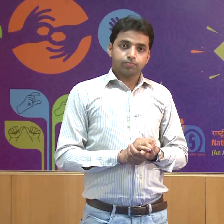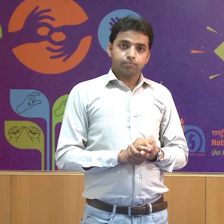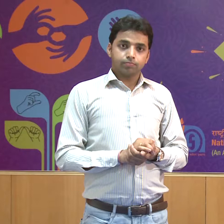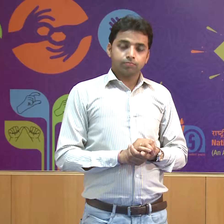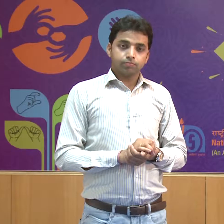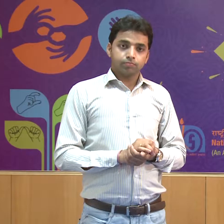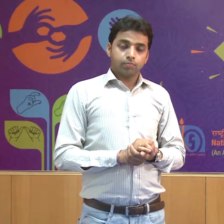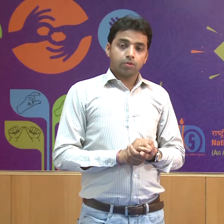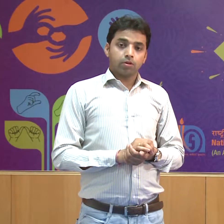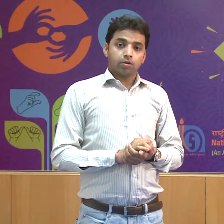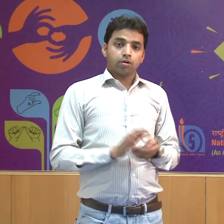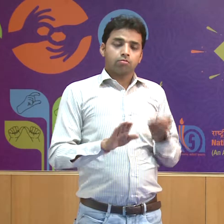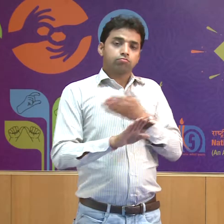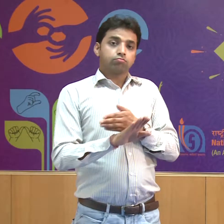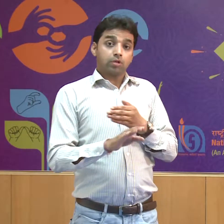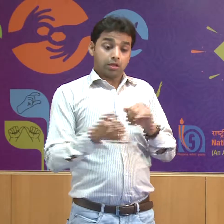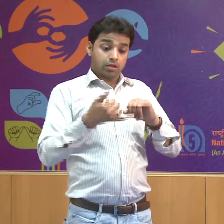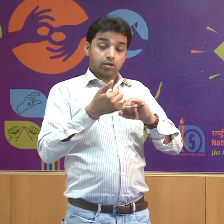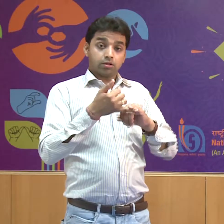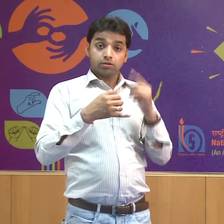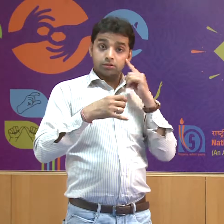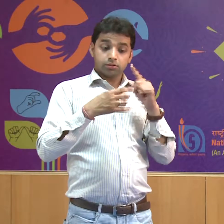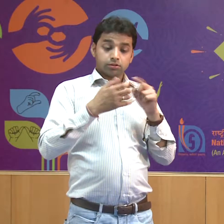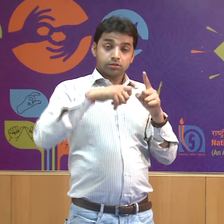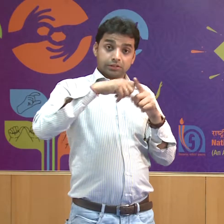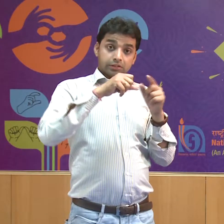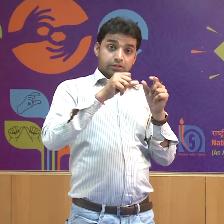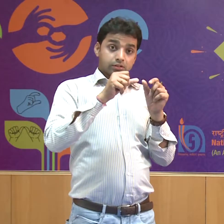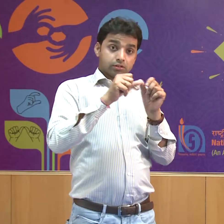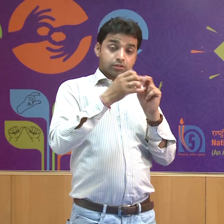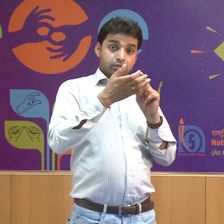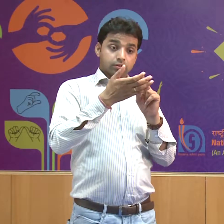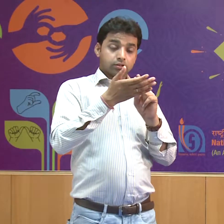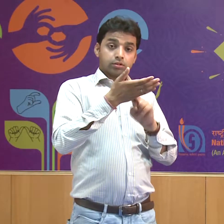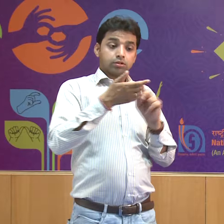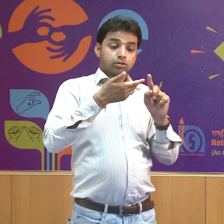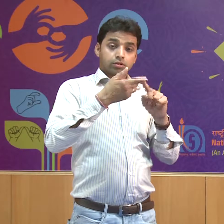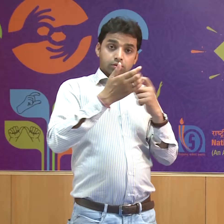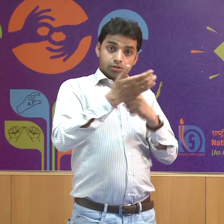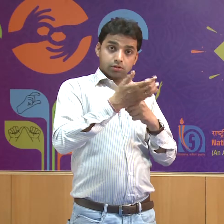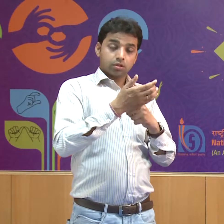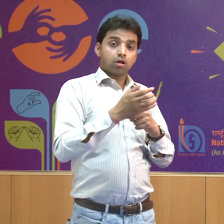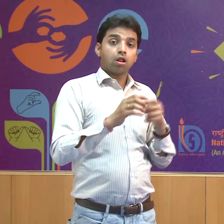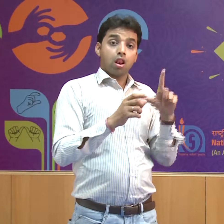In fact, it was Sikandar Lodi who had invited the brothers Sheikh Abdullah